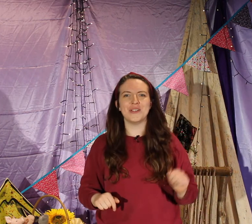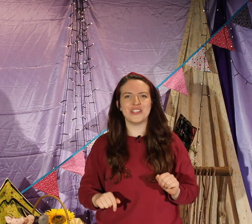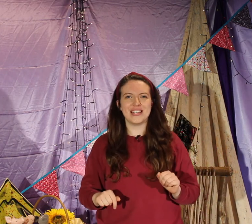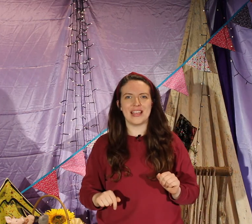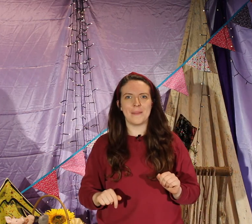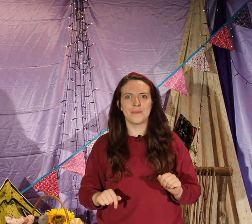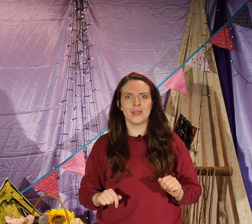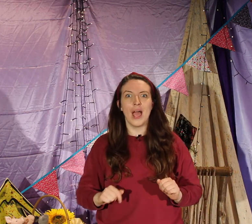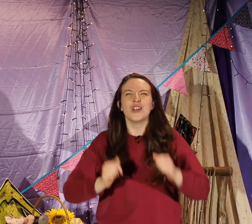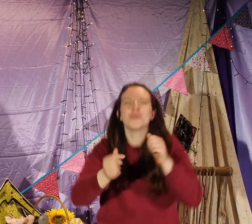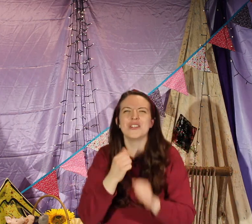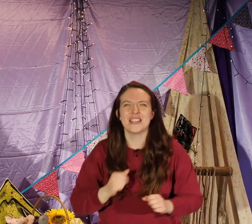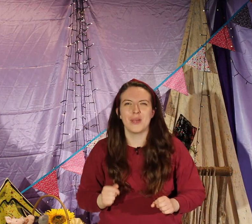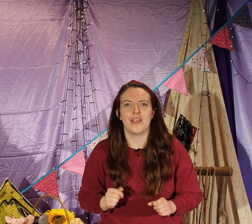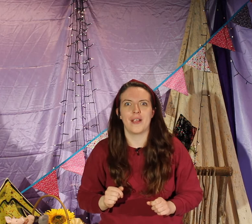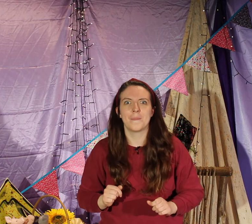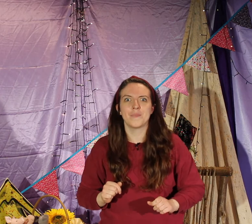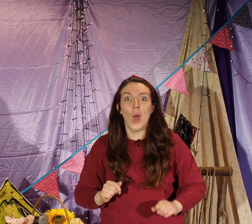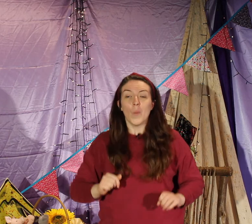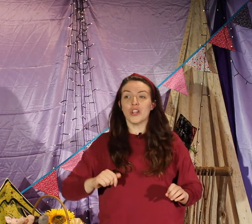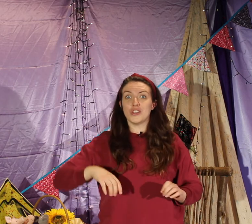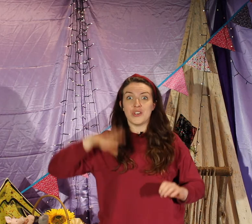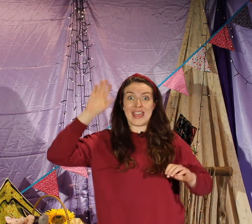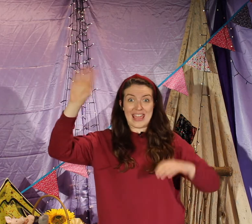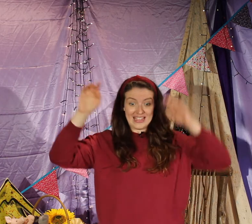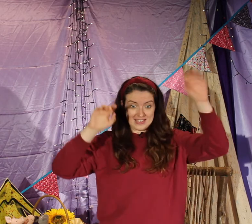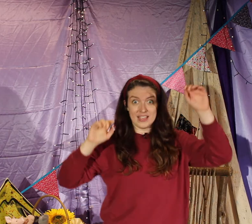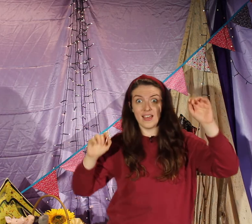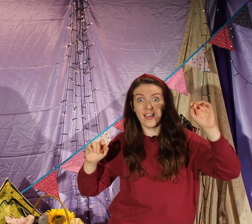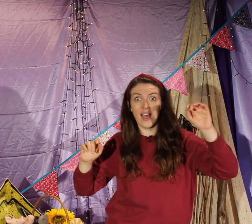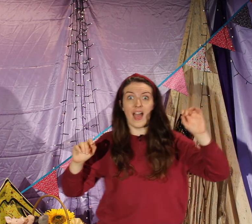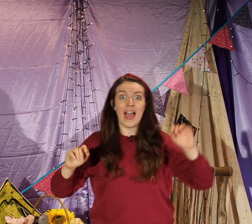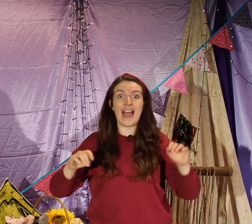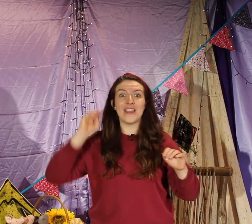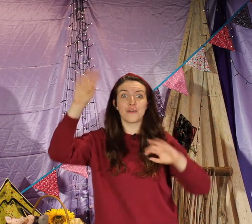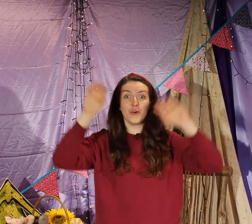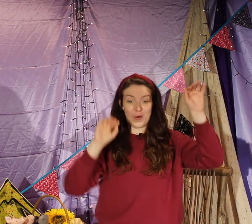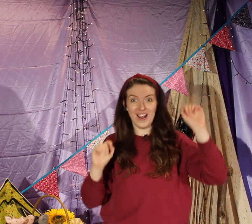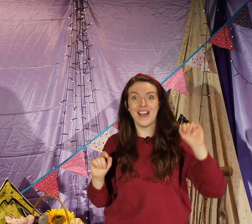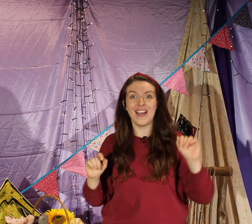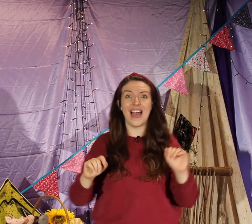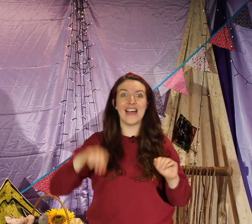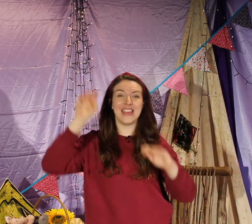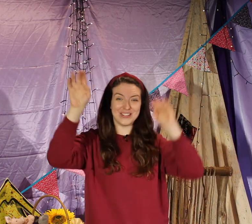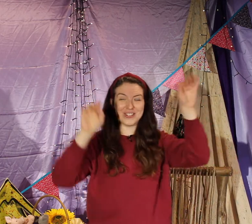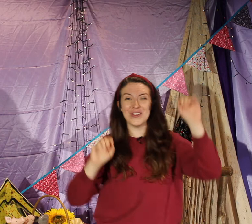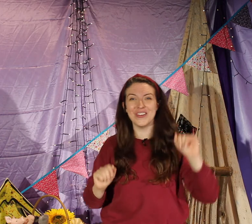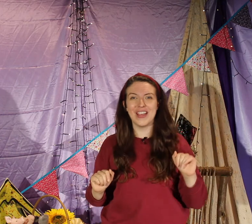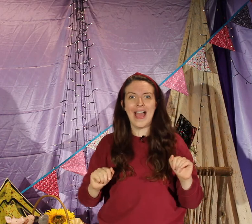as she does it. Should we do this with her? We're going to do 8 and then 4 and then 2